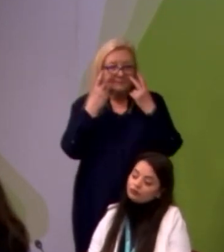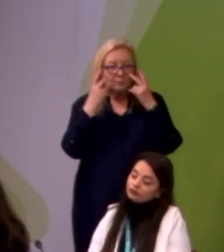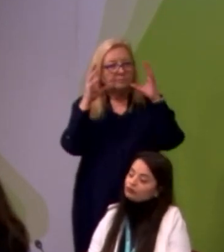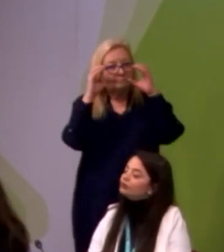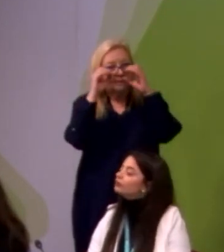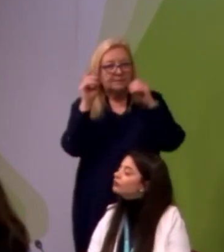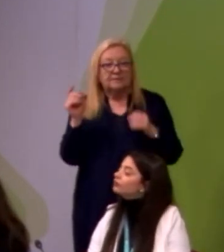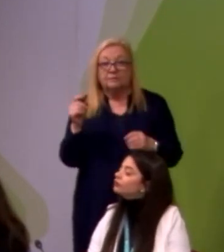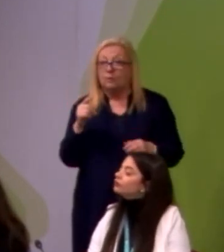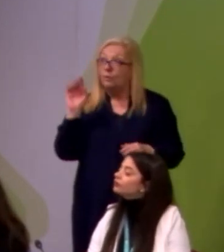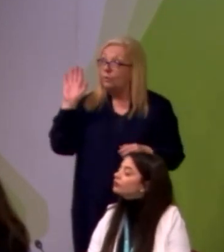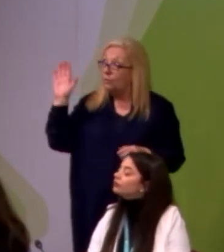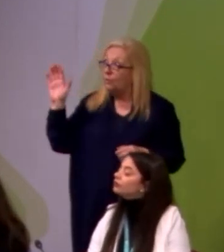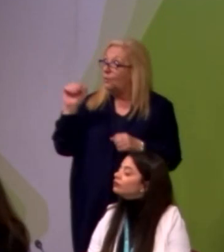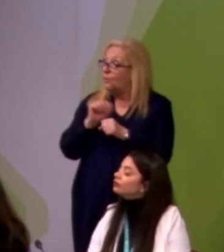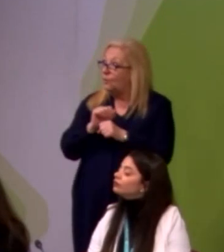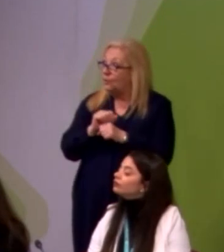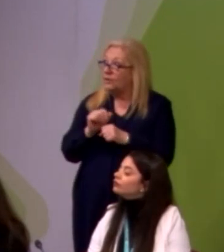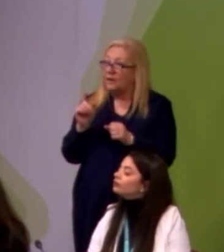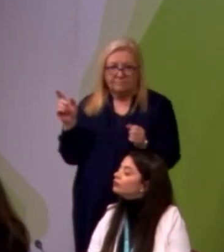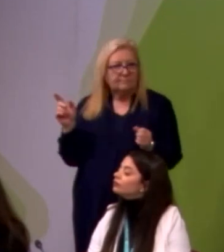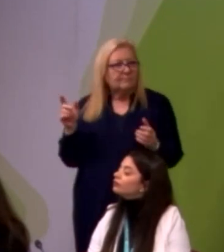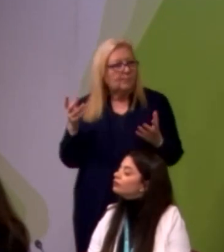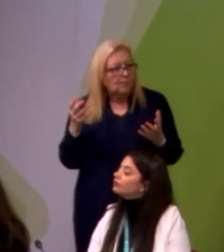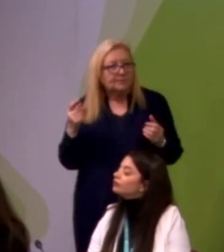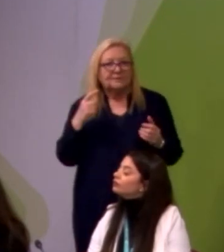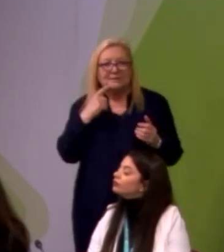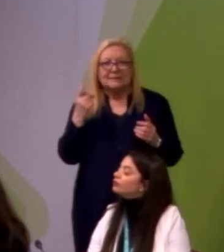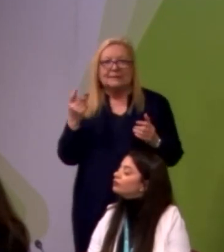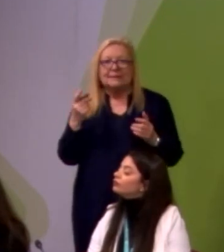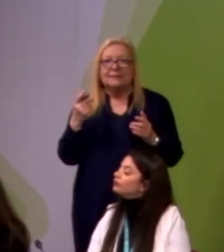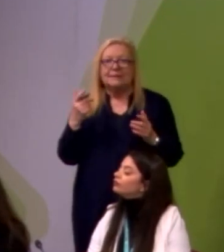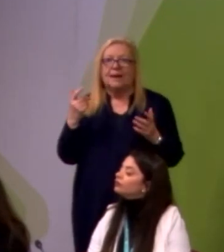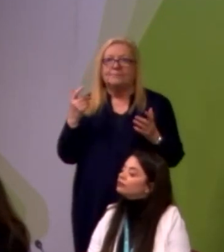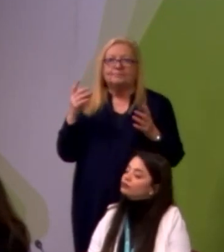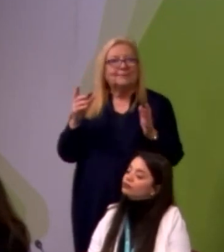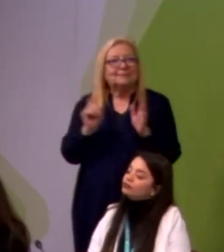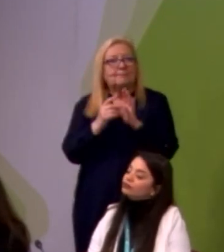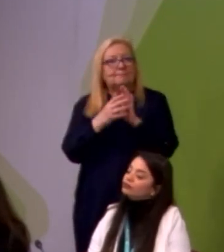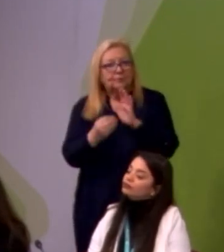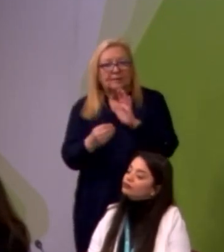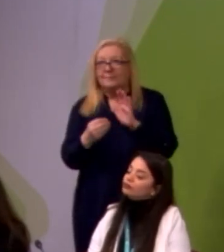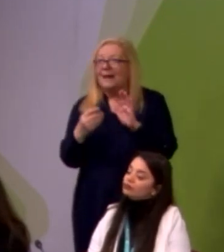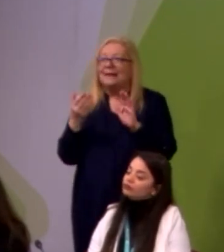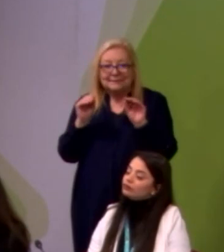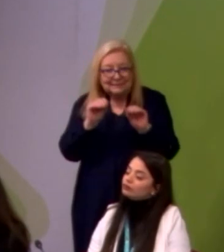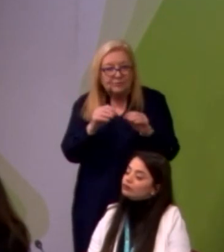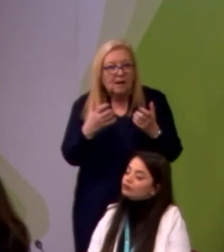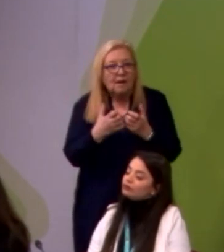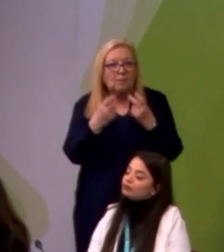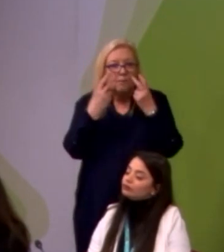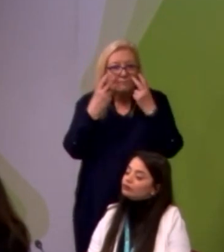has helped to link her mother with a village savings and loan scheme, and she has had some training and